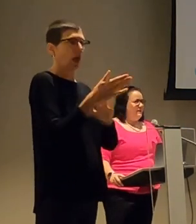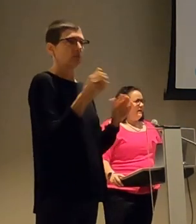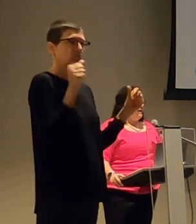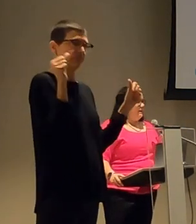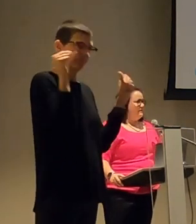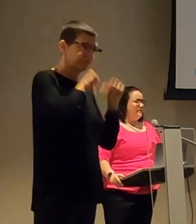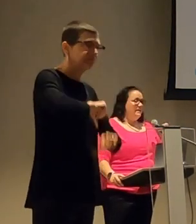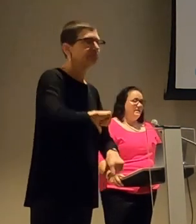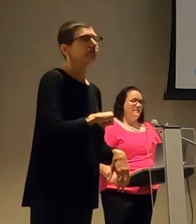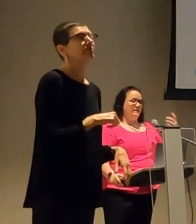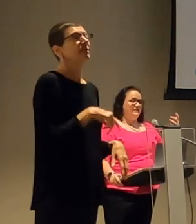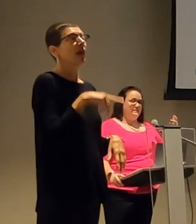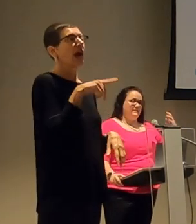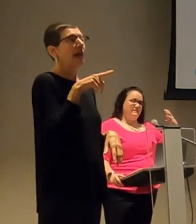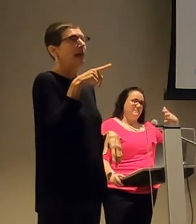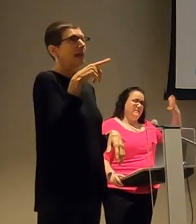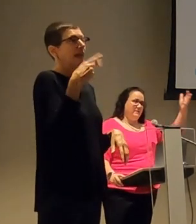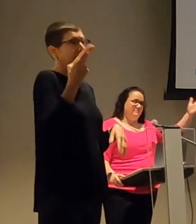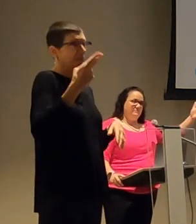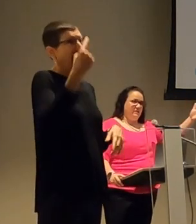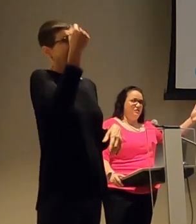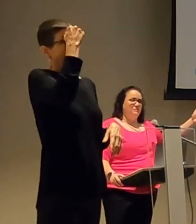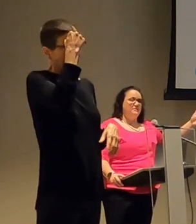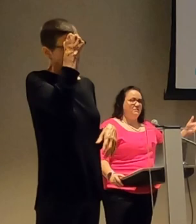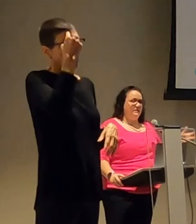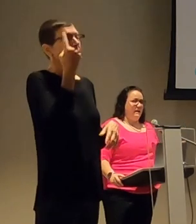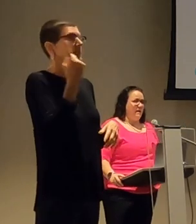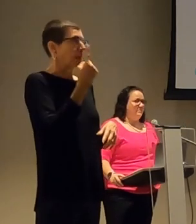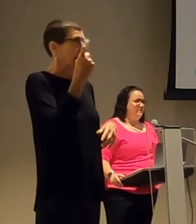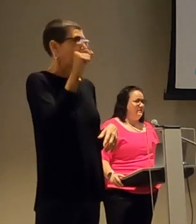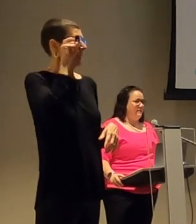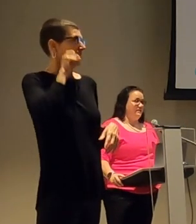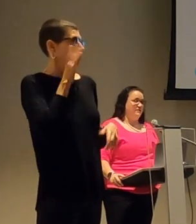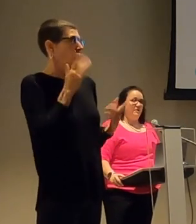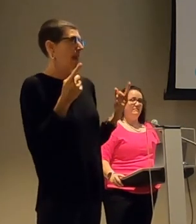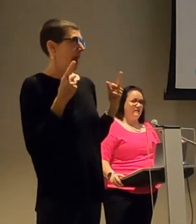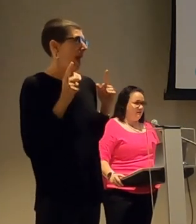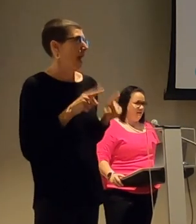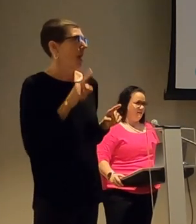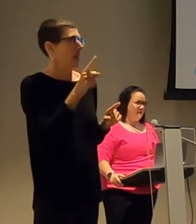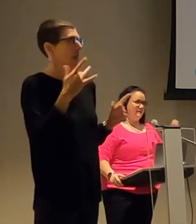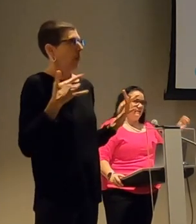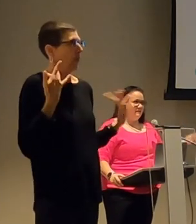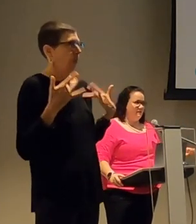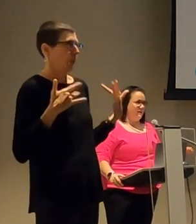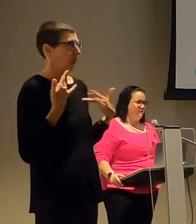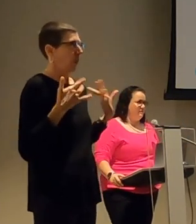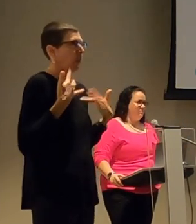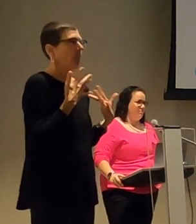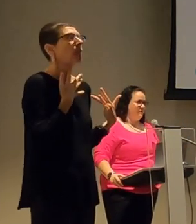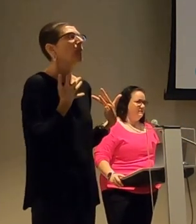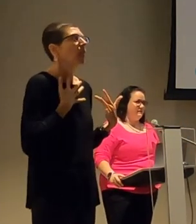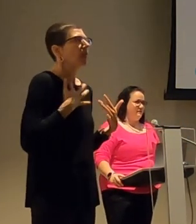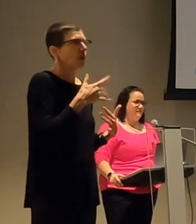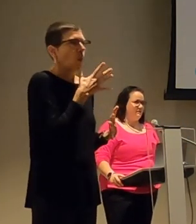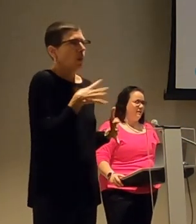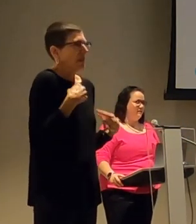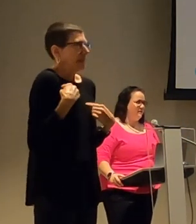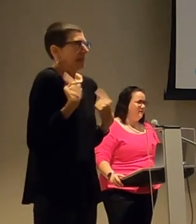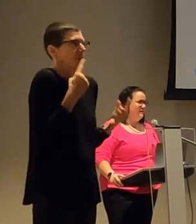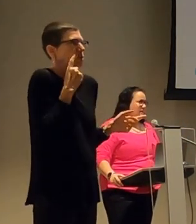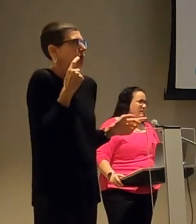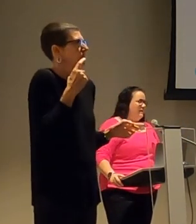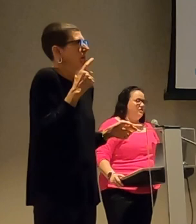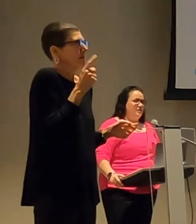intoxicated. And he thinks that something sexual is going to happen, and he's very excited. He's lusted after this woman since he